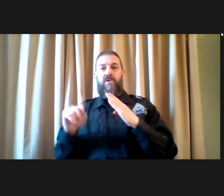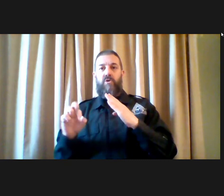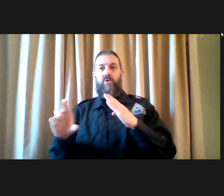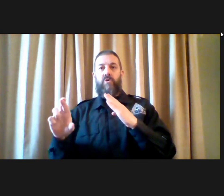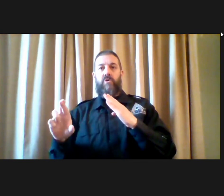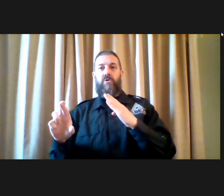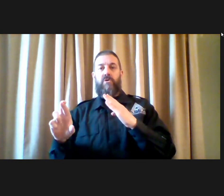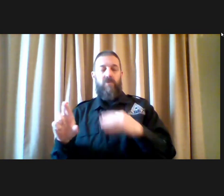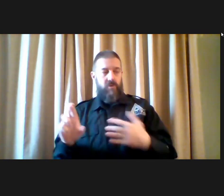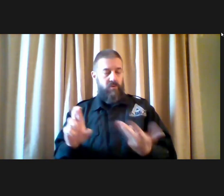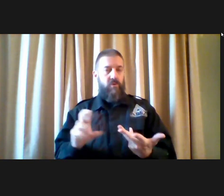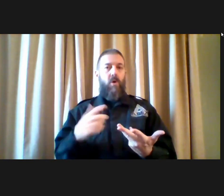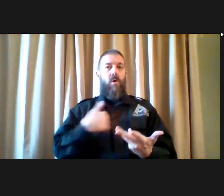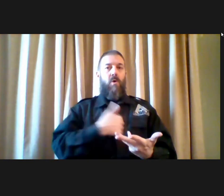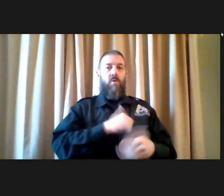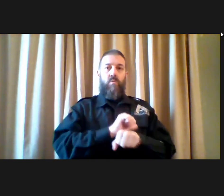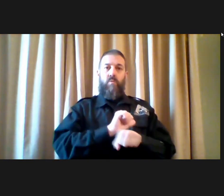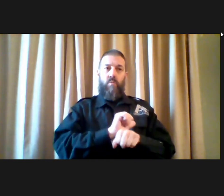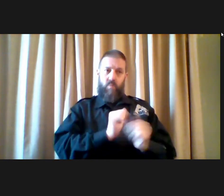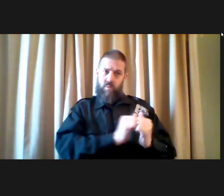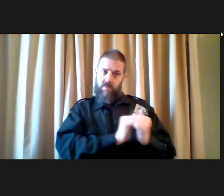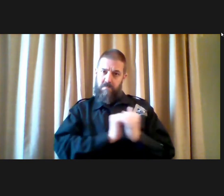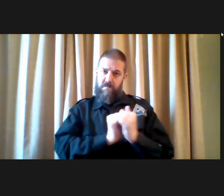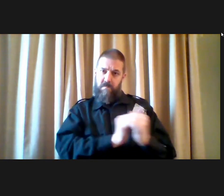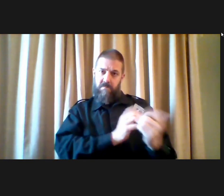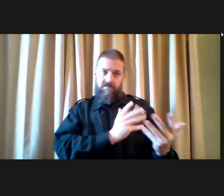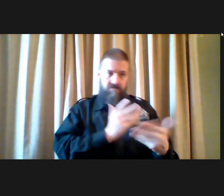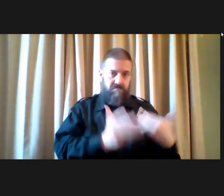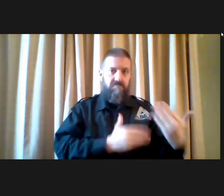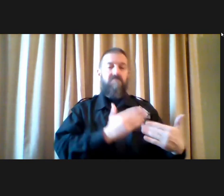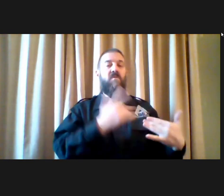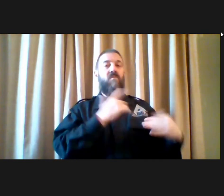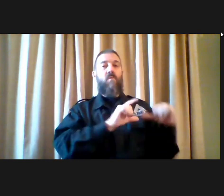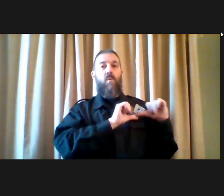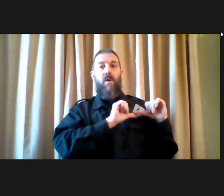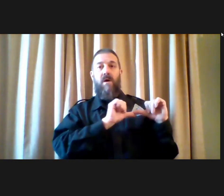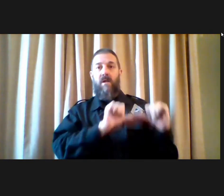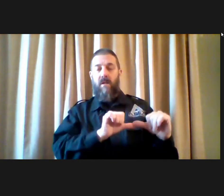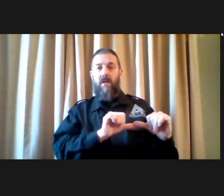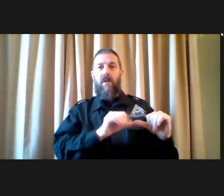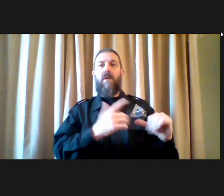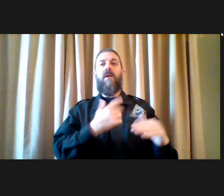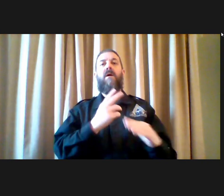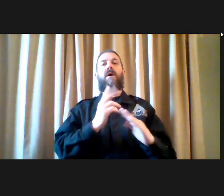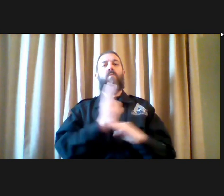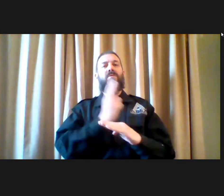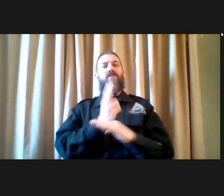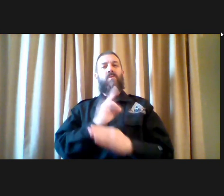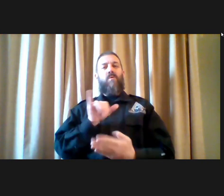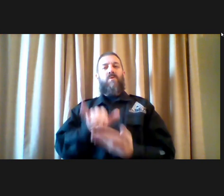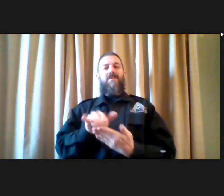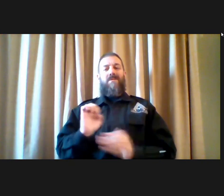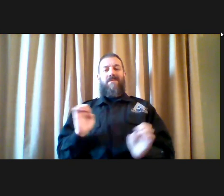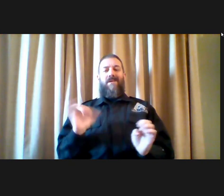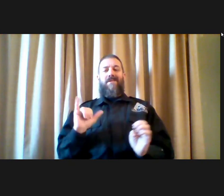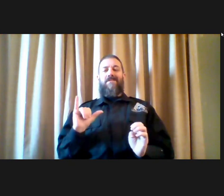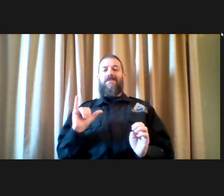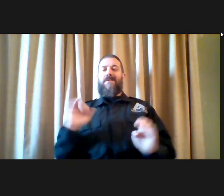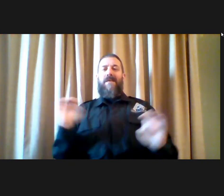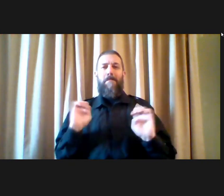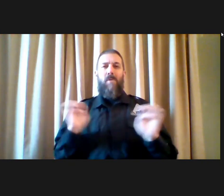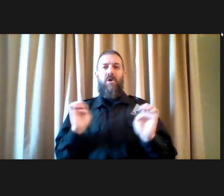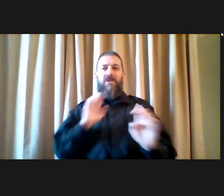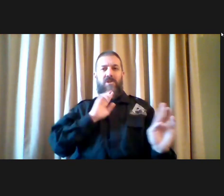with 4-H on that for quite a while, and then we've been using it as an emergency response where it's necessary,